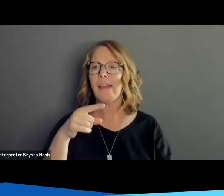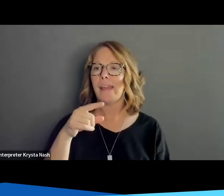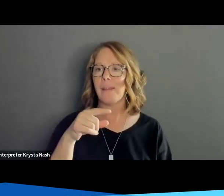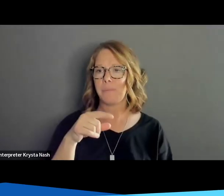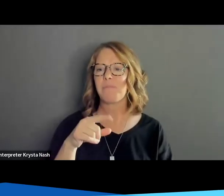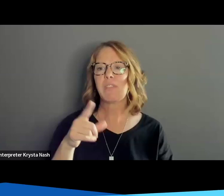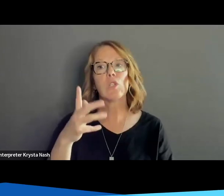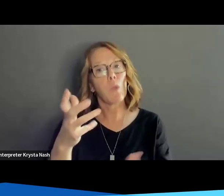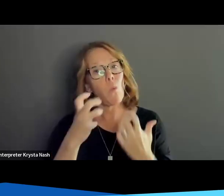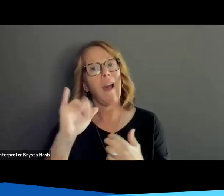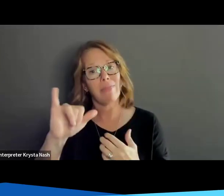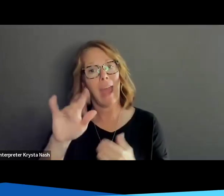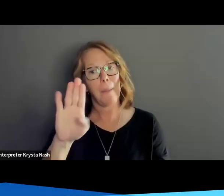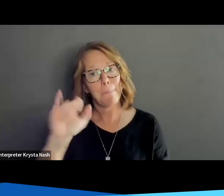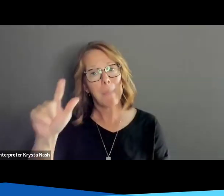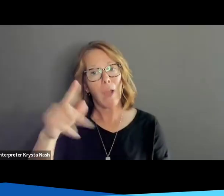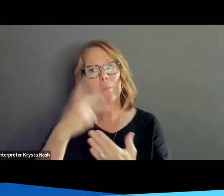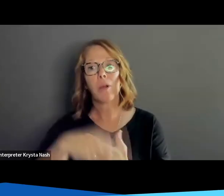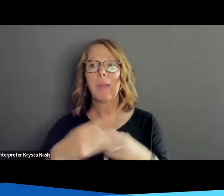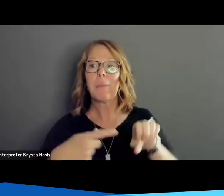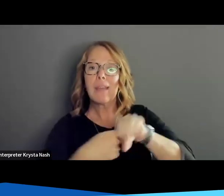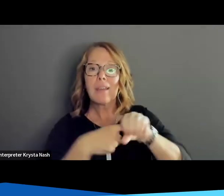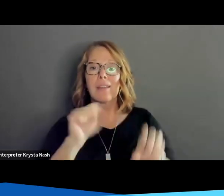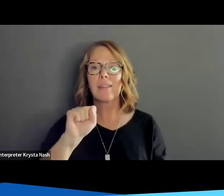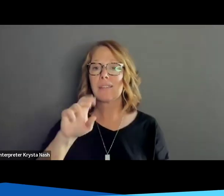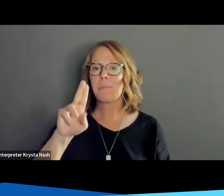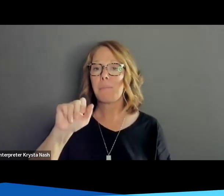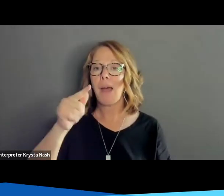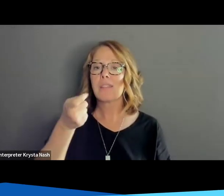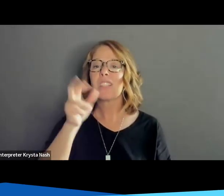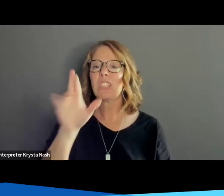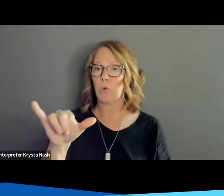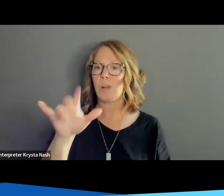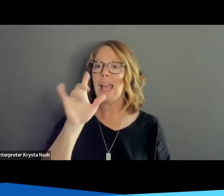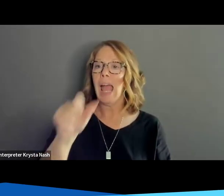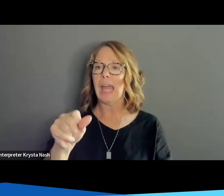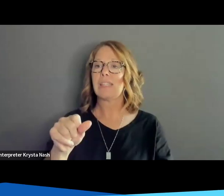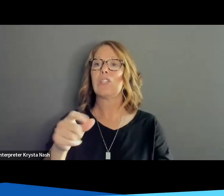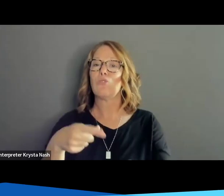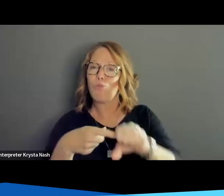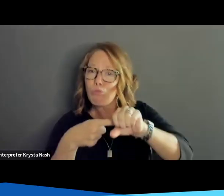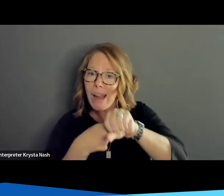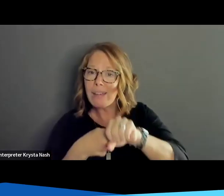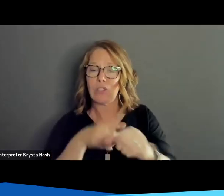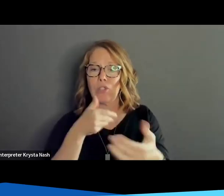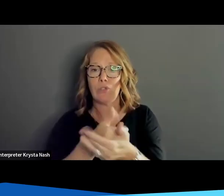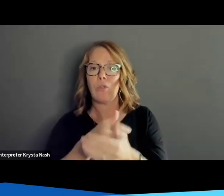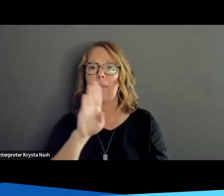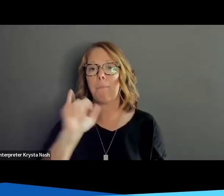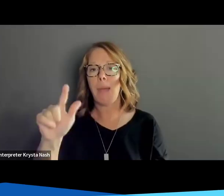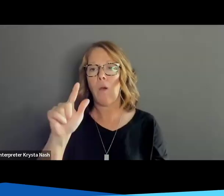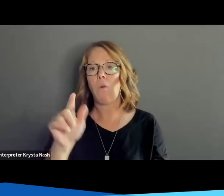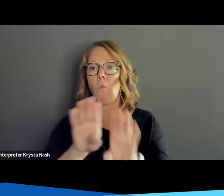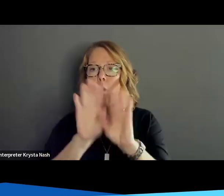that bowel program. If it's a suppository, it has to be put in right next to the bowel wall to work. The heat